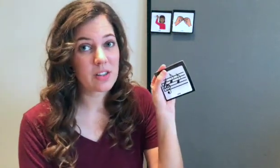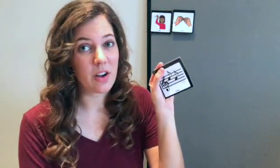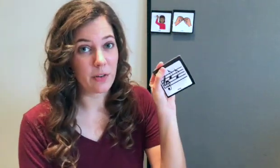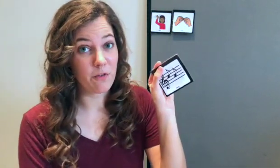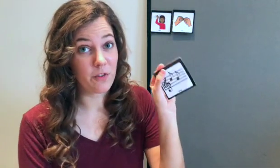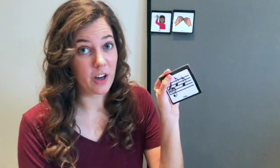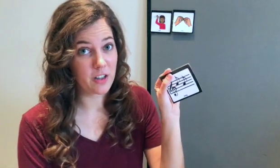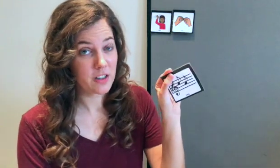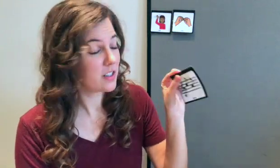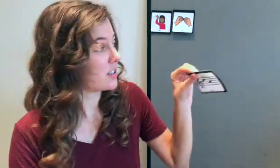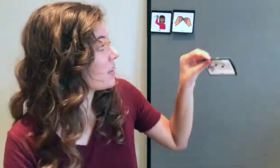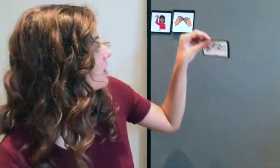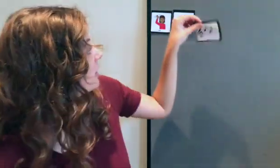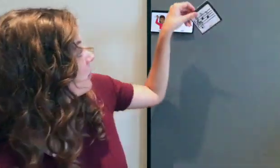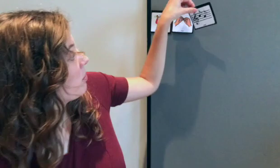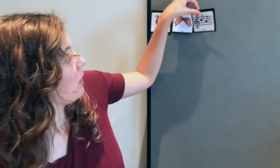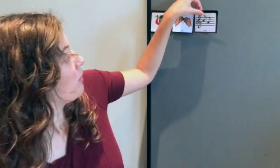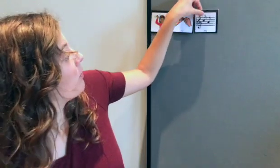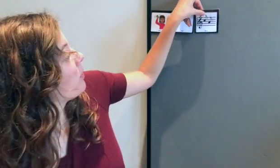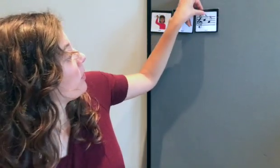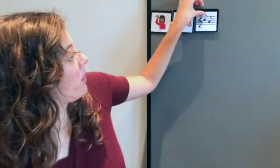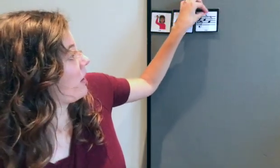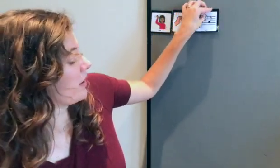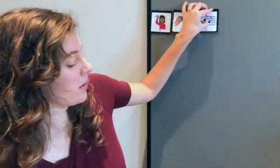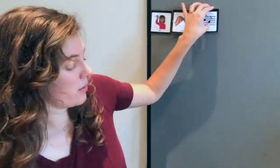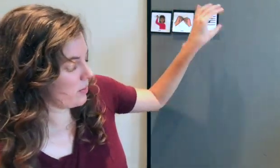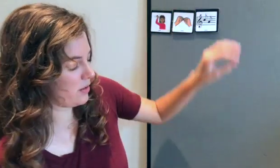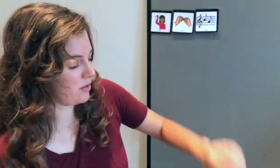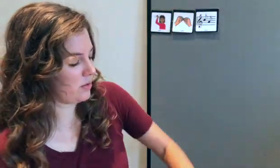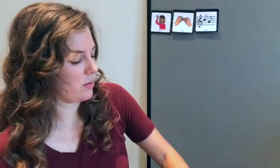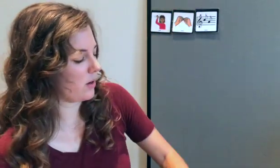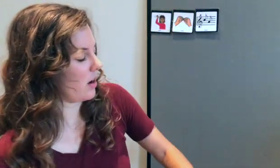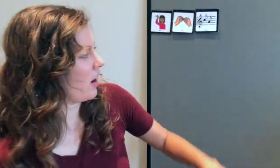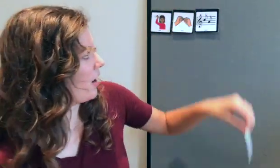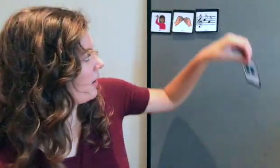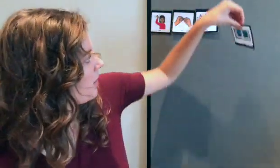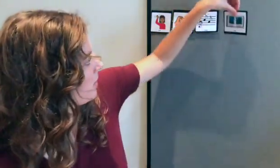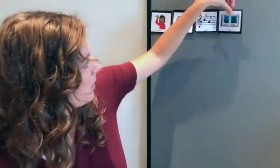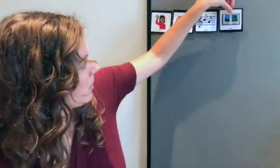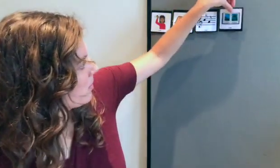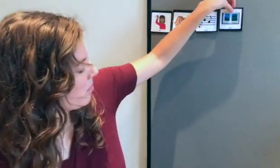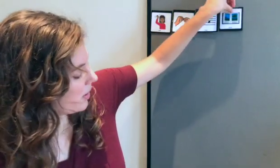song first before we do our book.